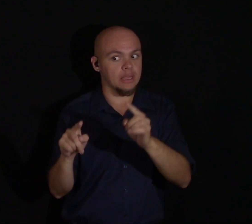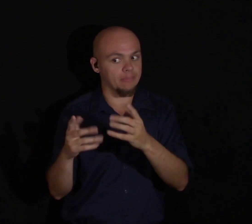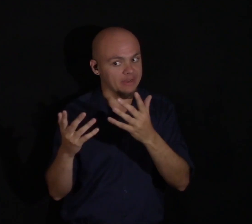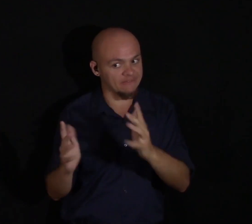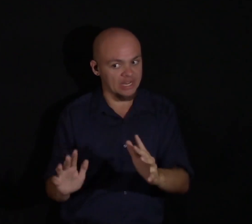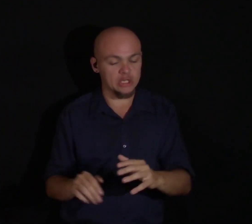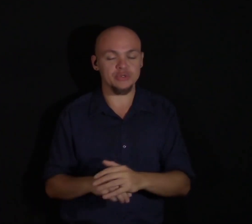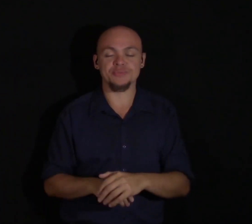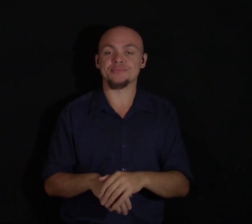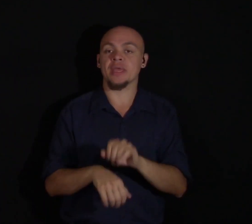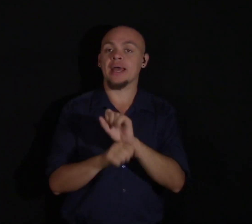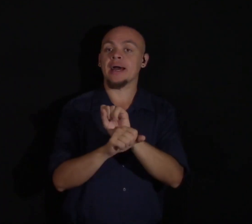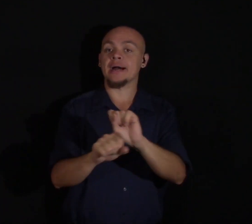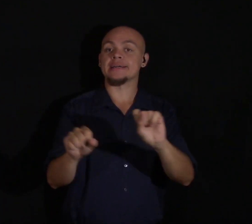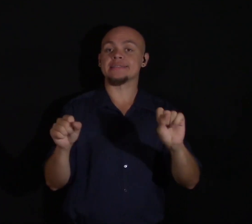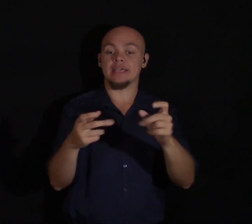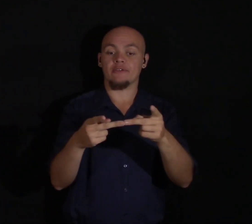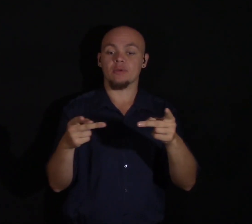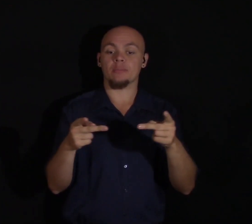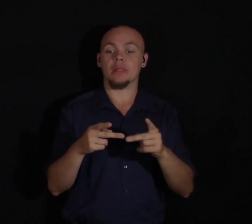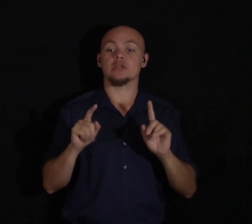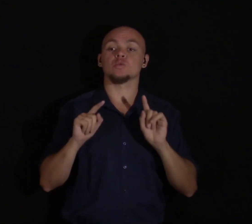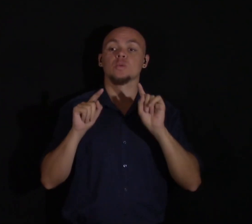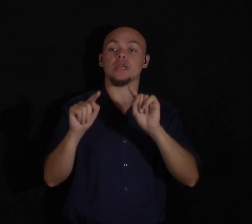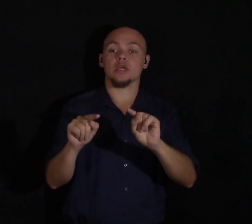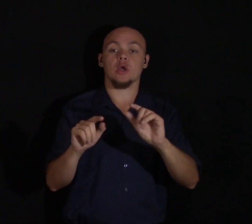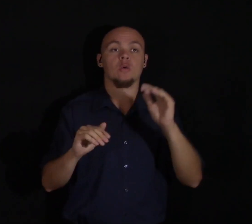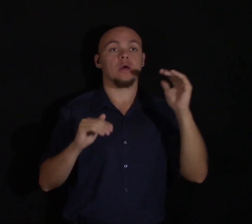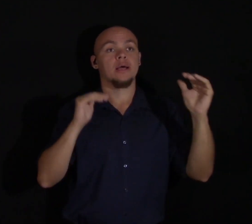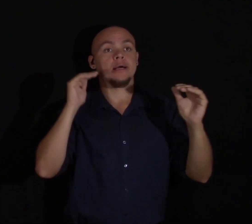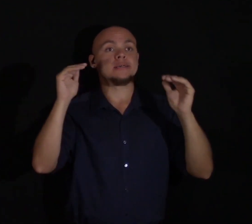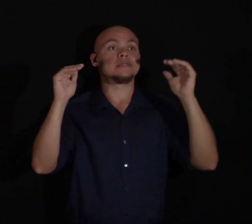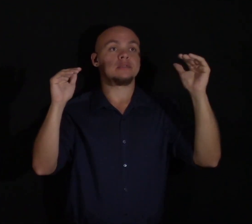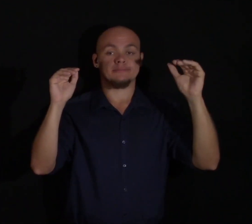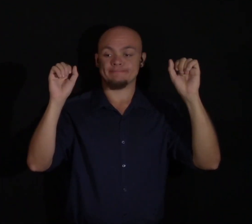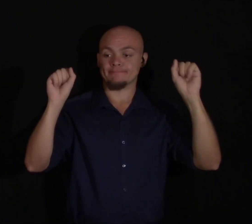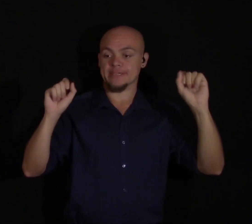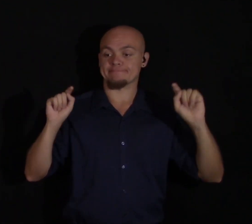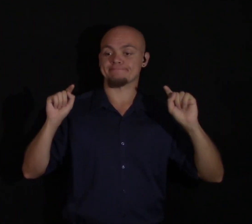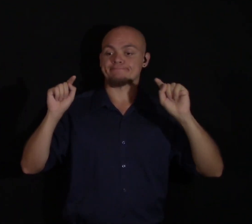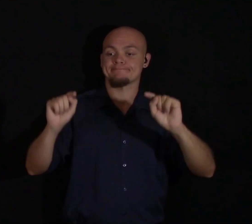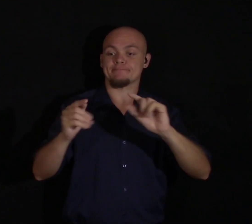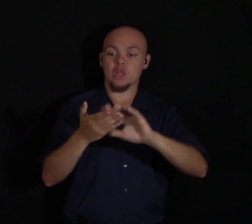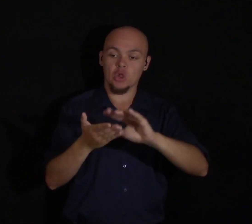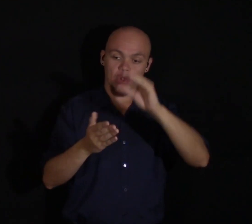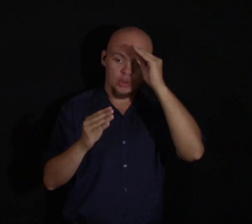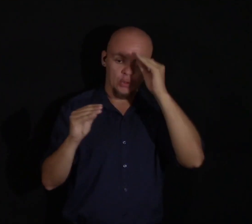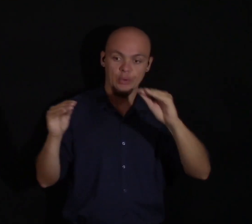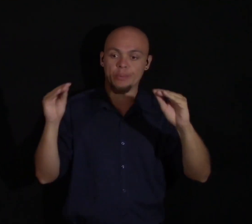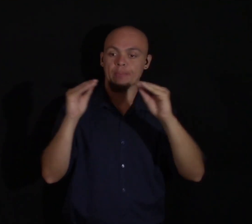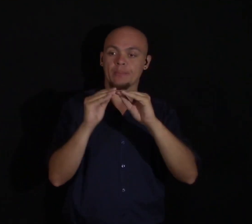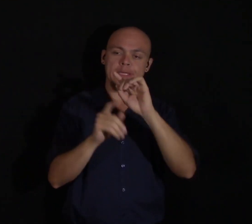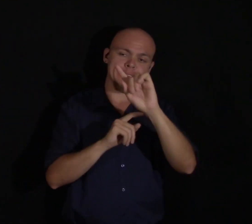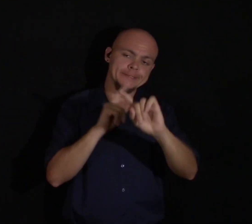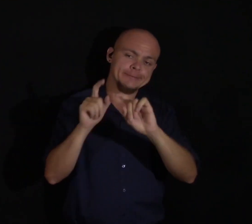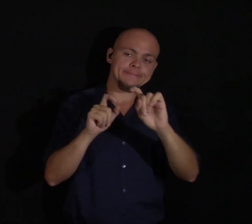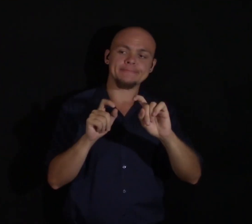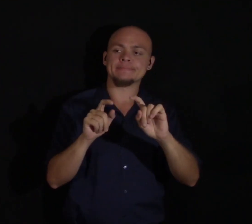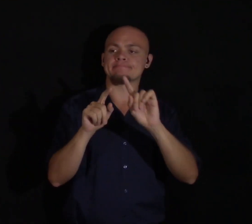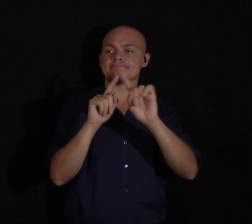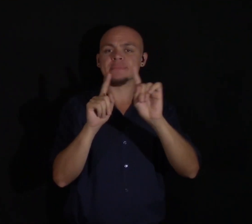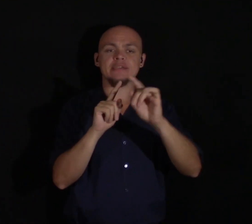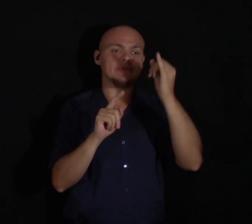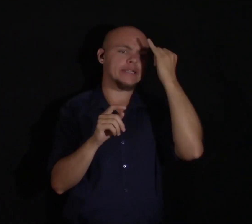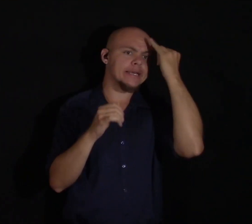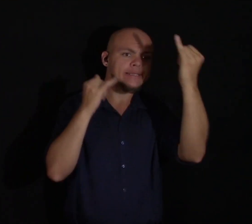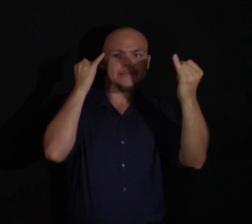We need a safe place that we can go as adults to learn more, ask questions, bounce ideas off